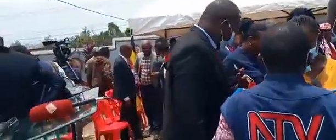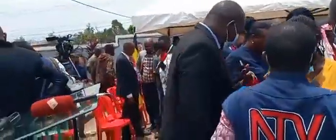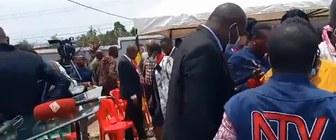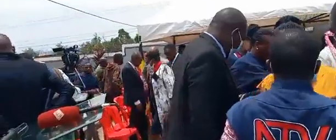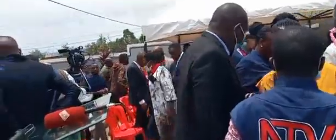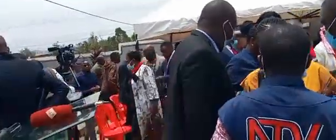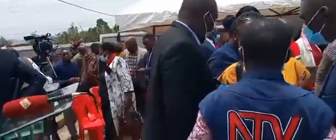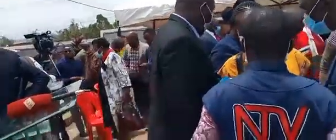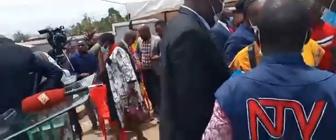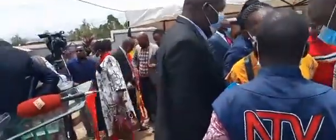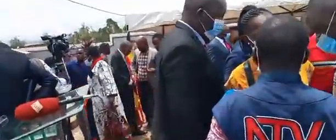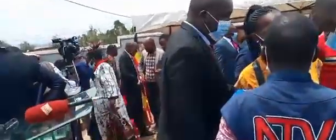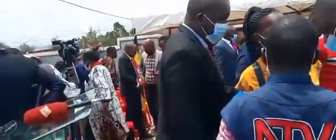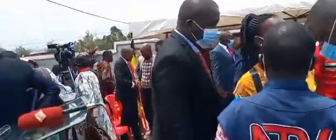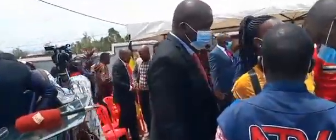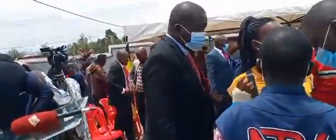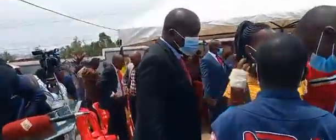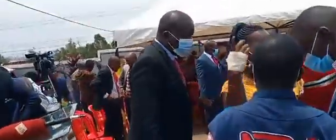wawe sako no mugezi